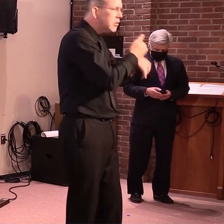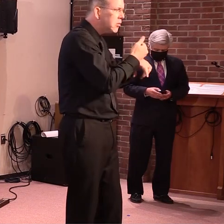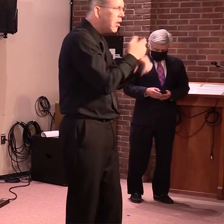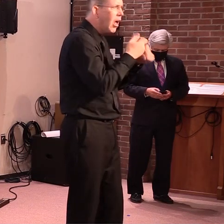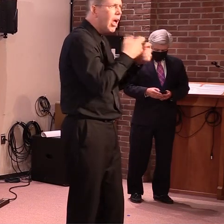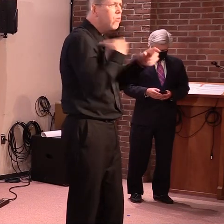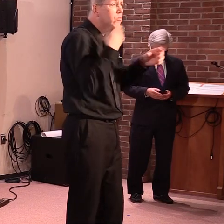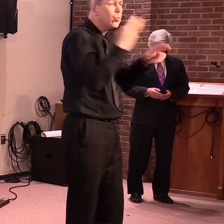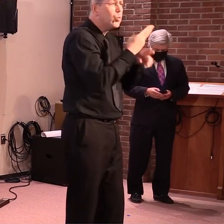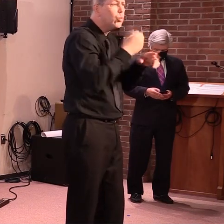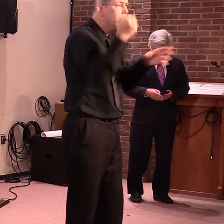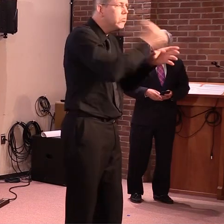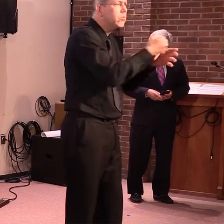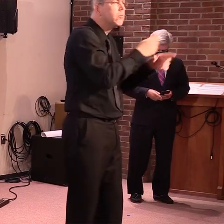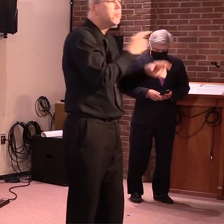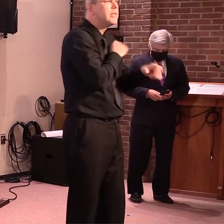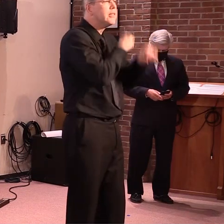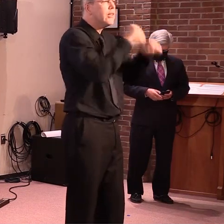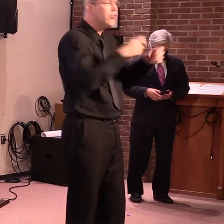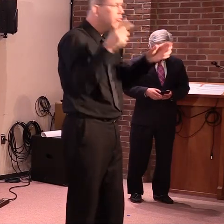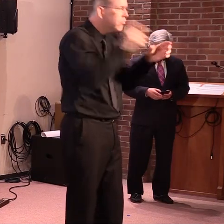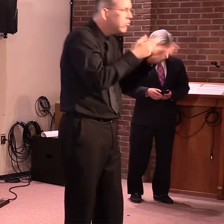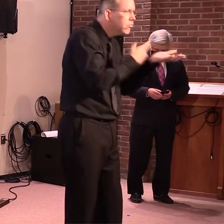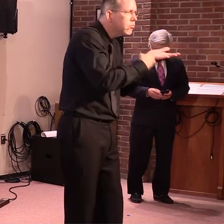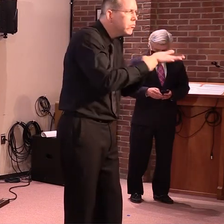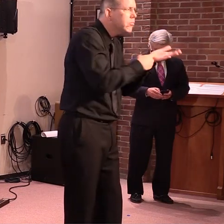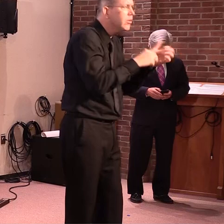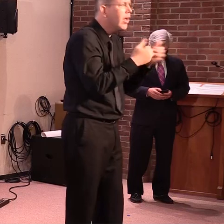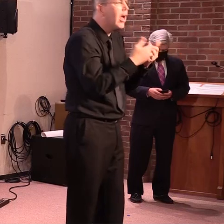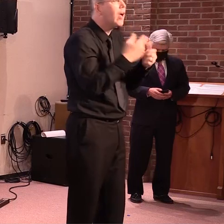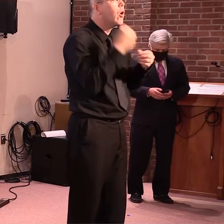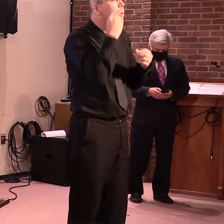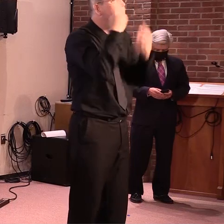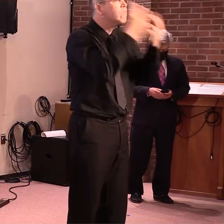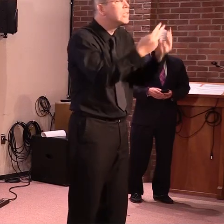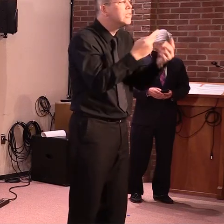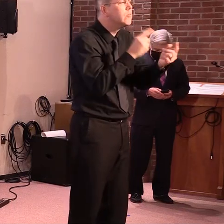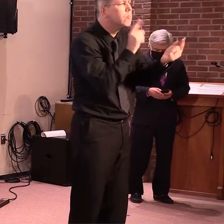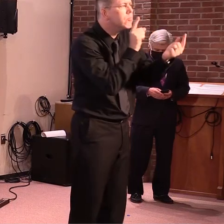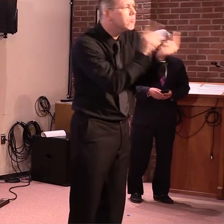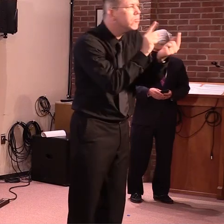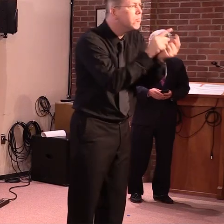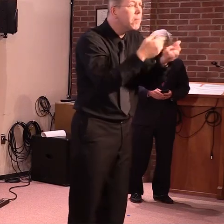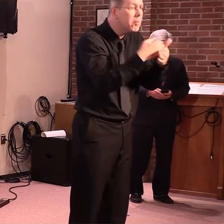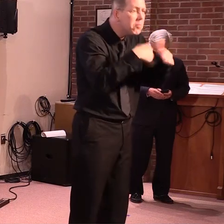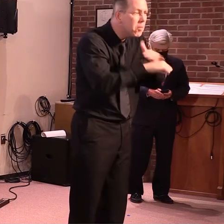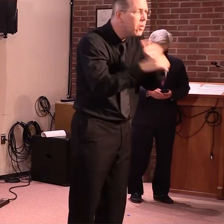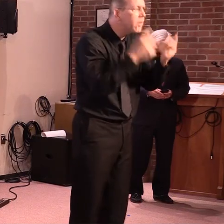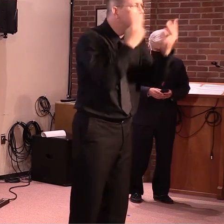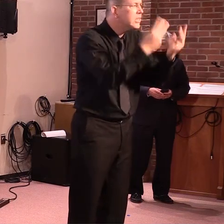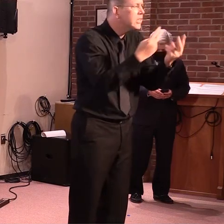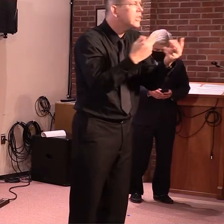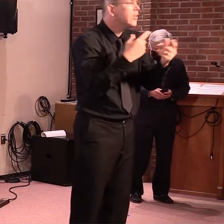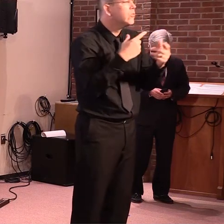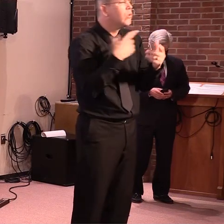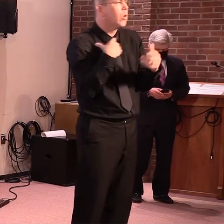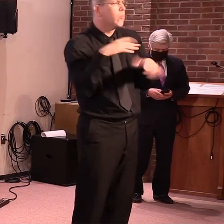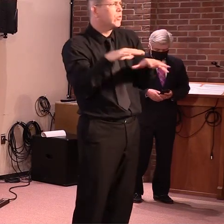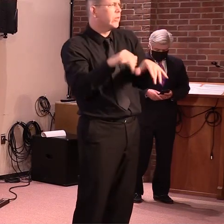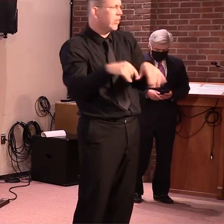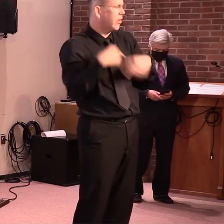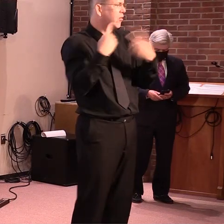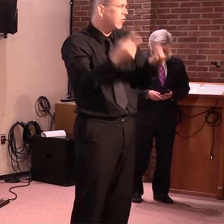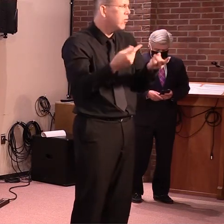then home visits for newborns. So the bottom line is, we think prevention, equality, having more